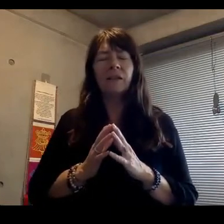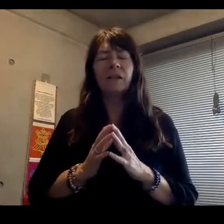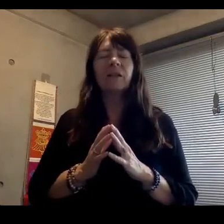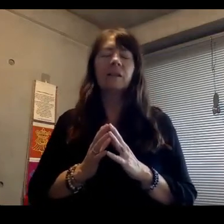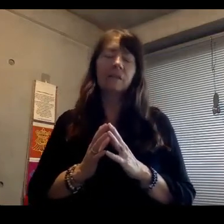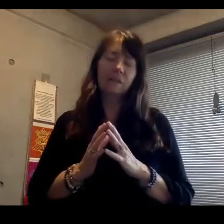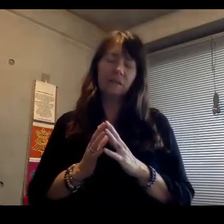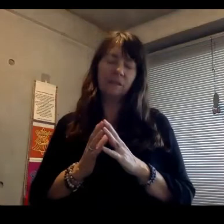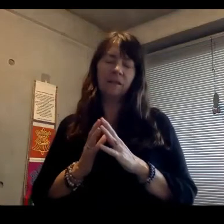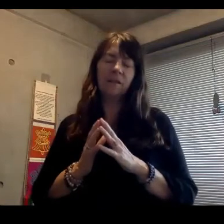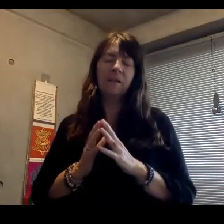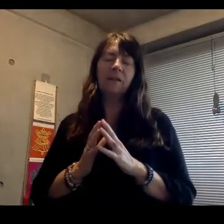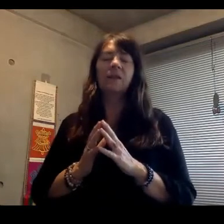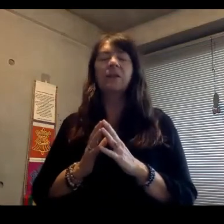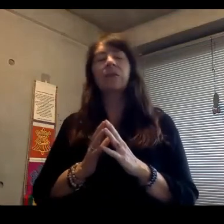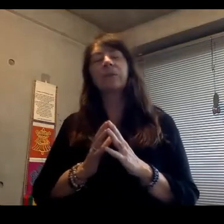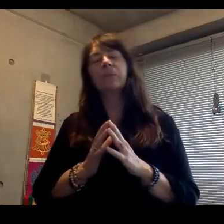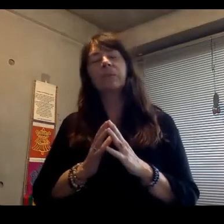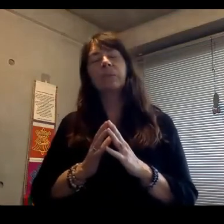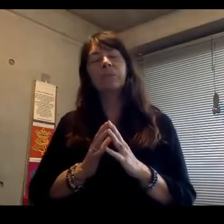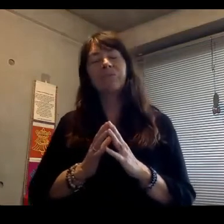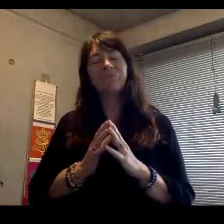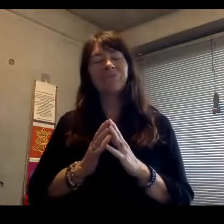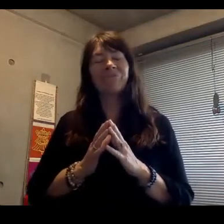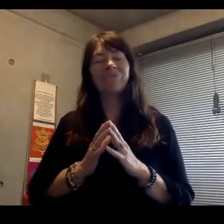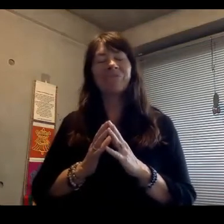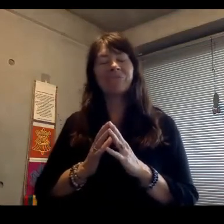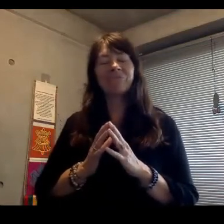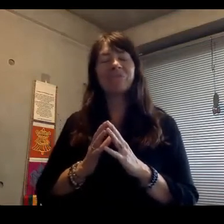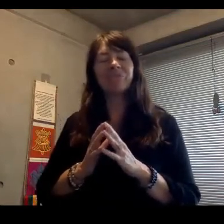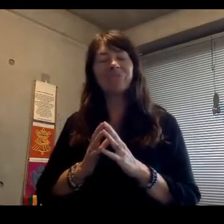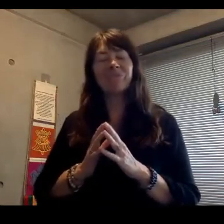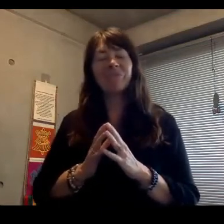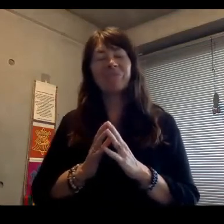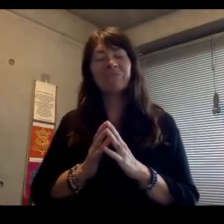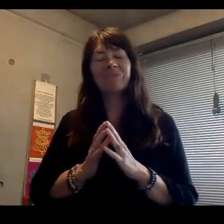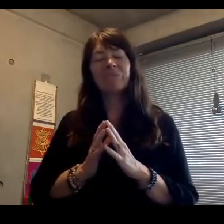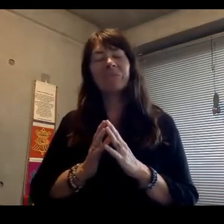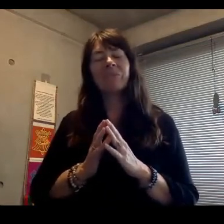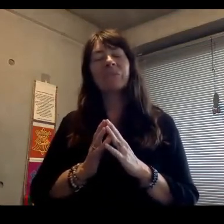Okay. I'm not offended by that, so that's okay.